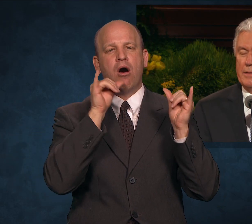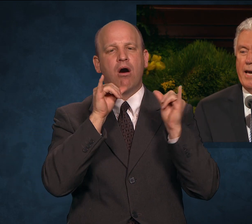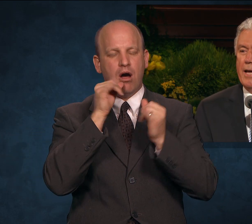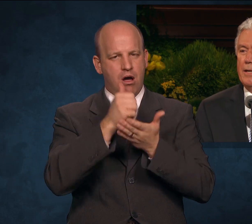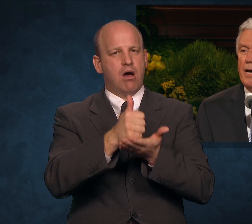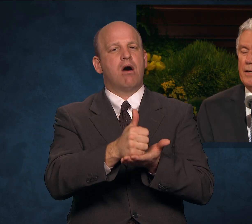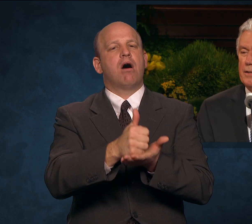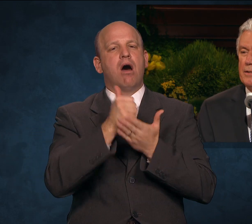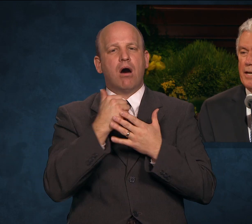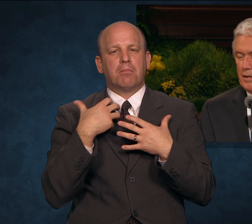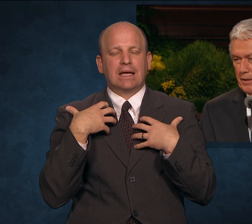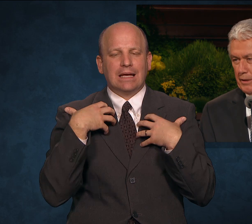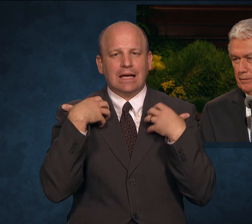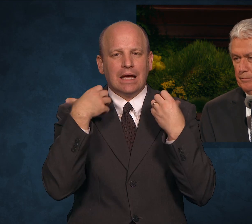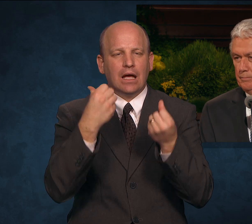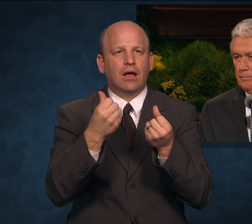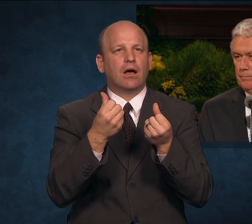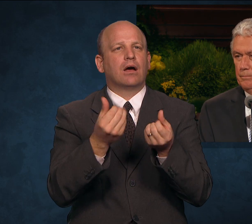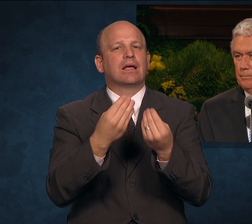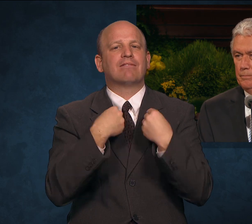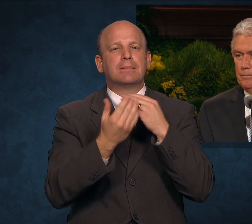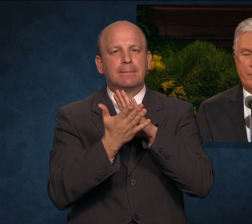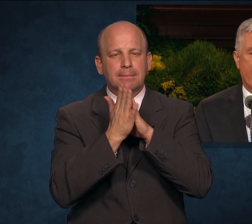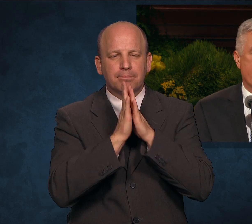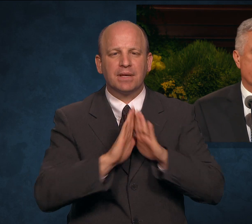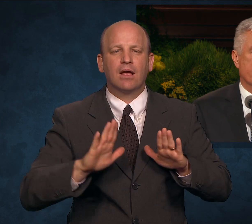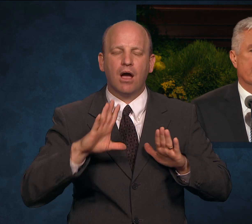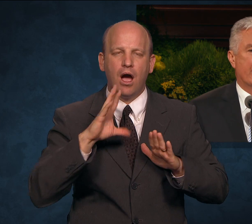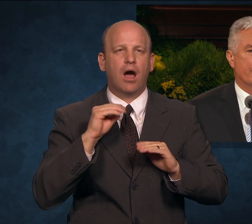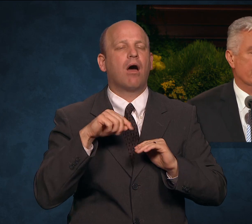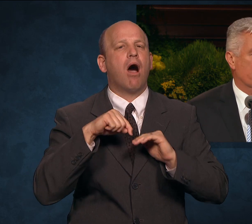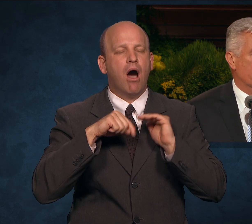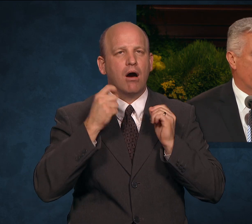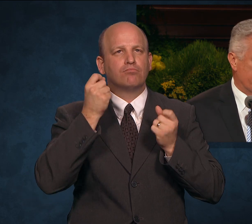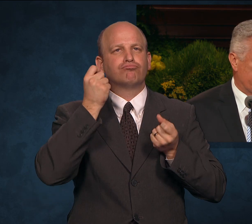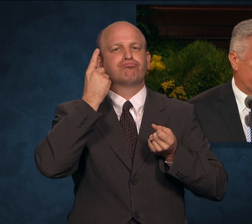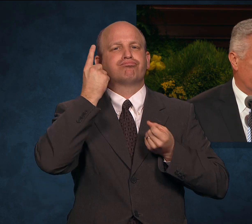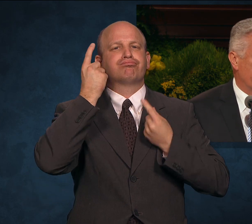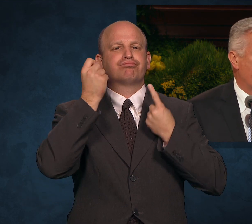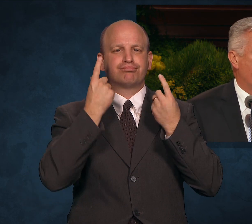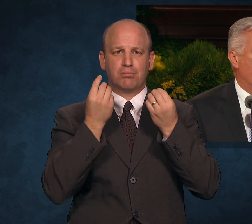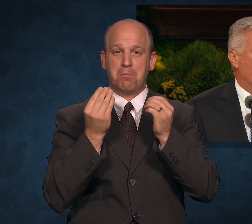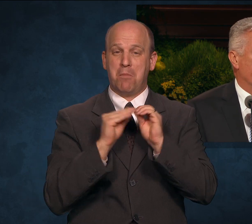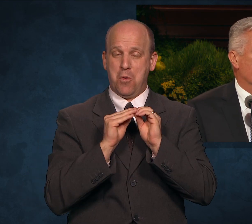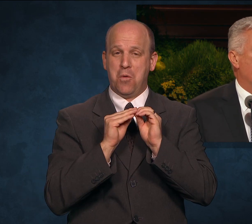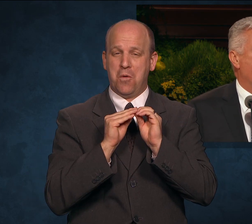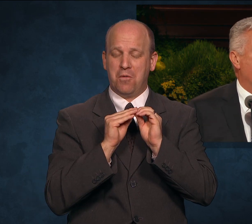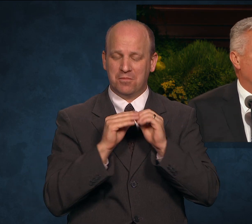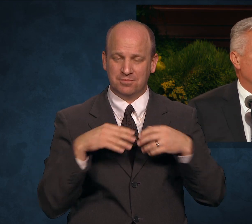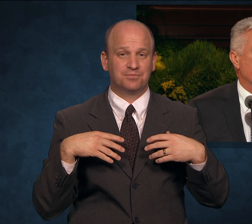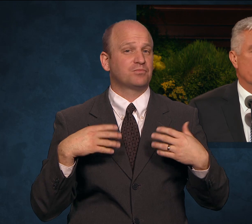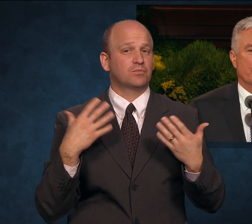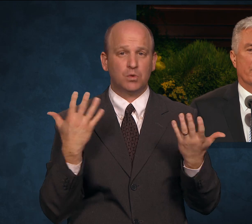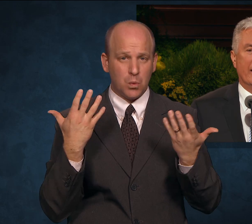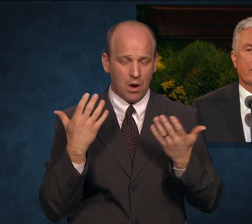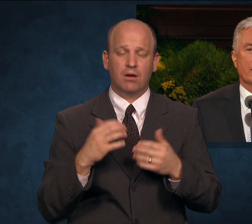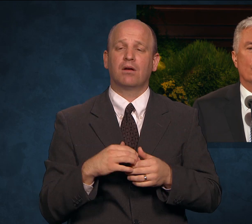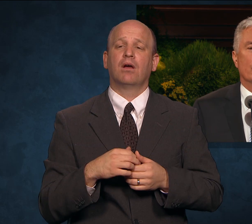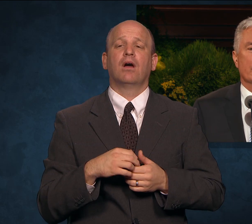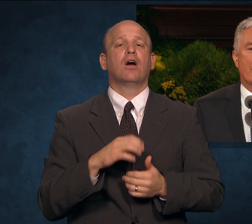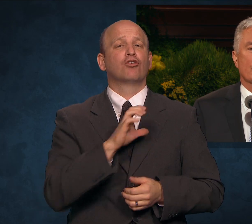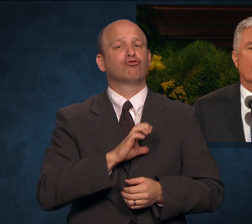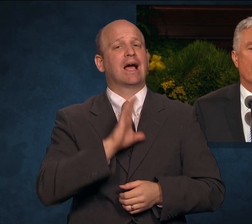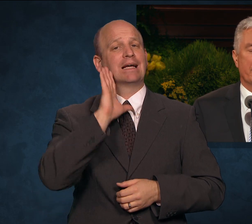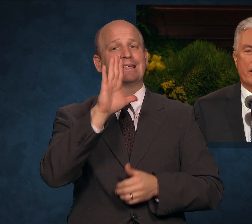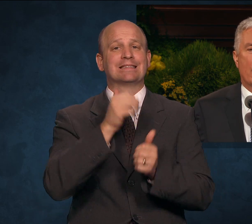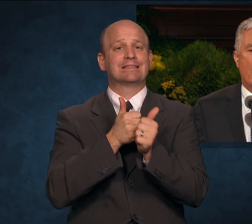peace and understanding as Disciples of Christ we're commanded to thank the